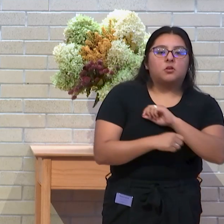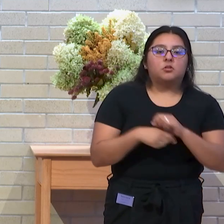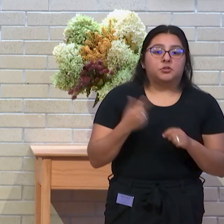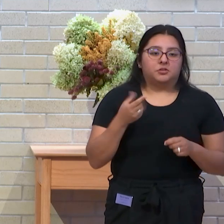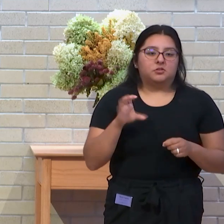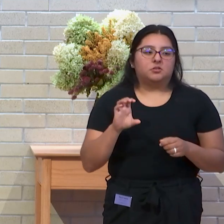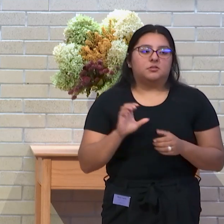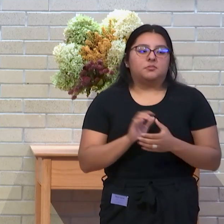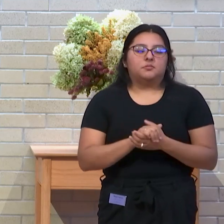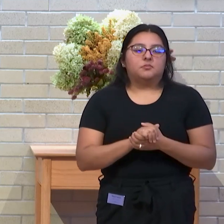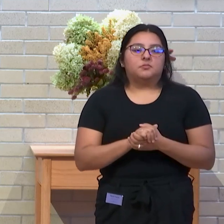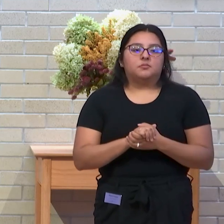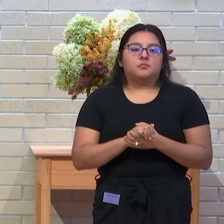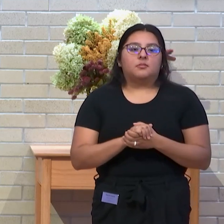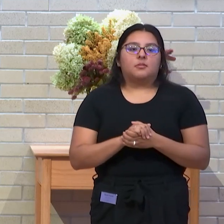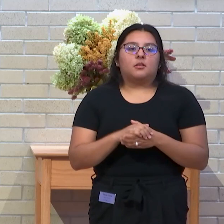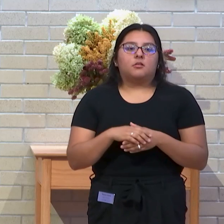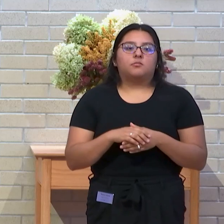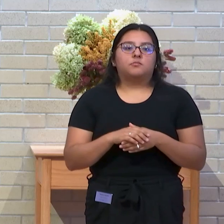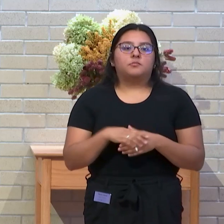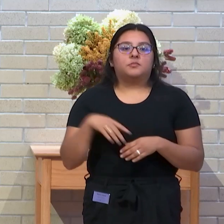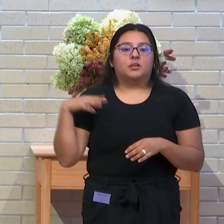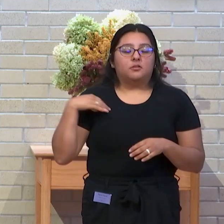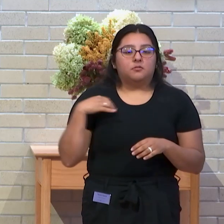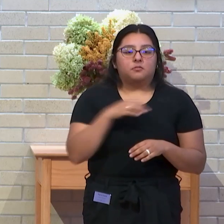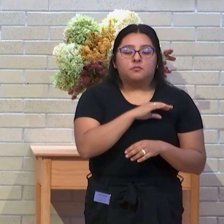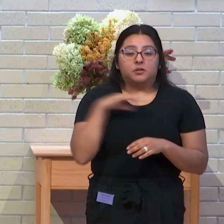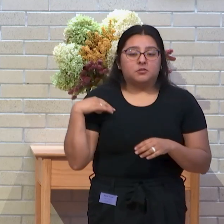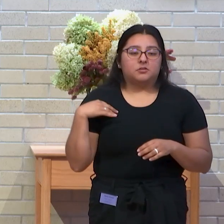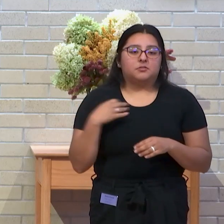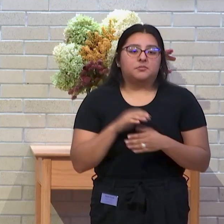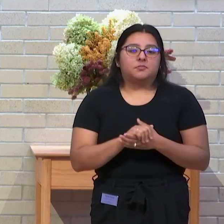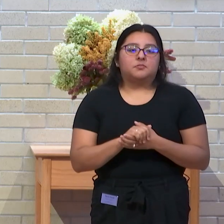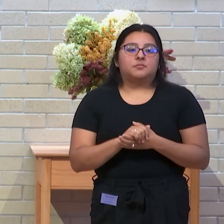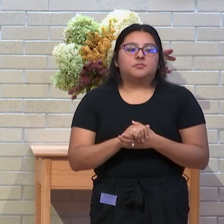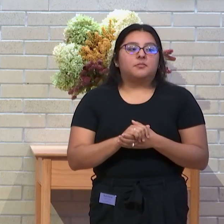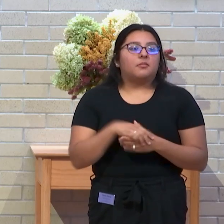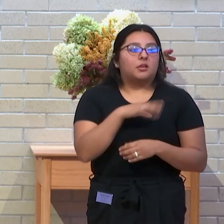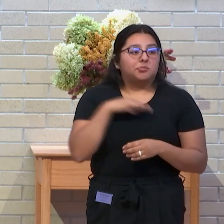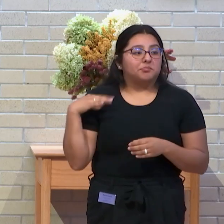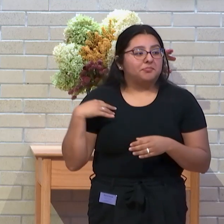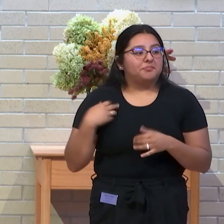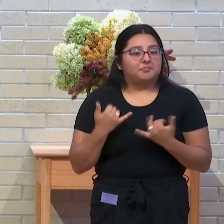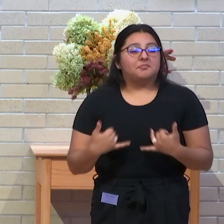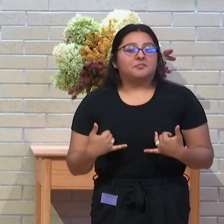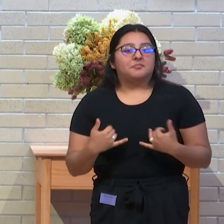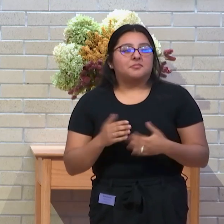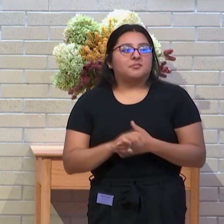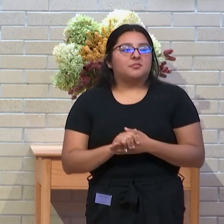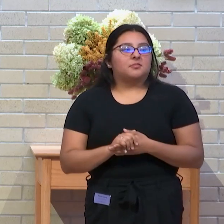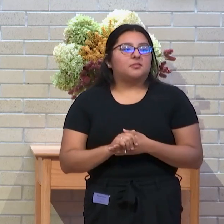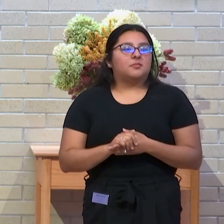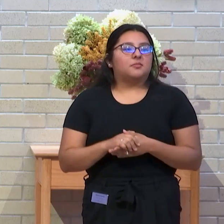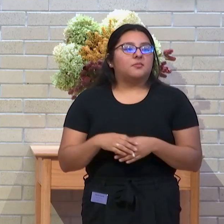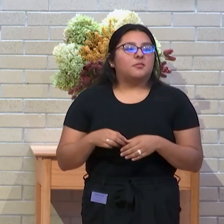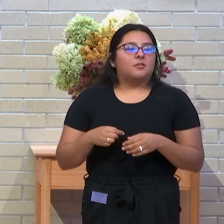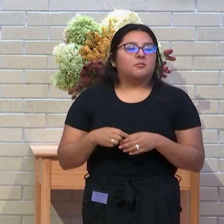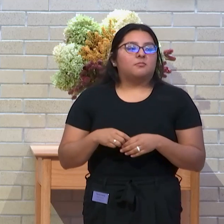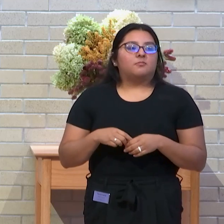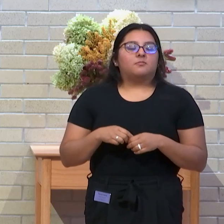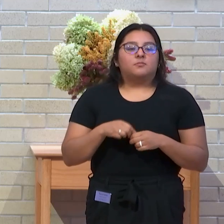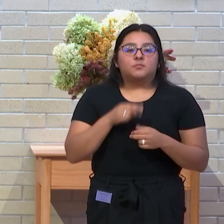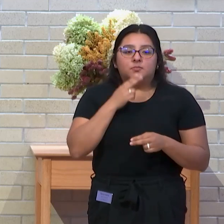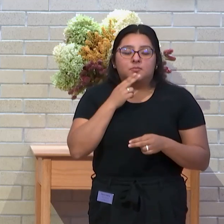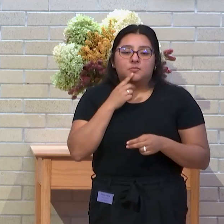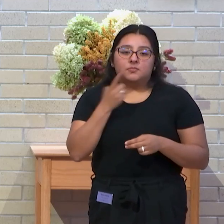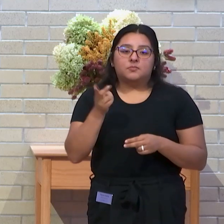that wouldn't be possible without the faculty leaders that come with us. And there's a few faculty leaders here today, and I would like to recognize them. So if I call your name, would you please